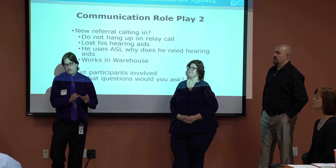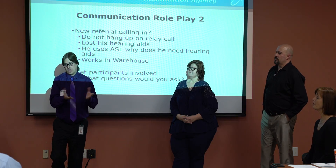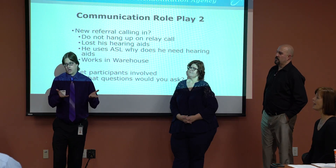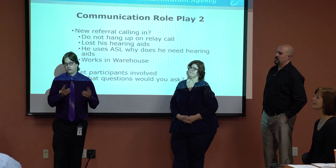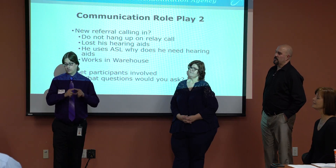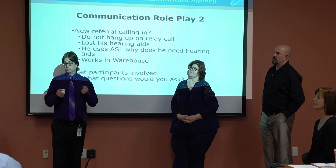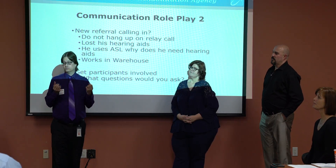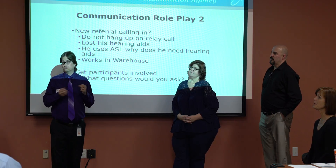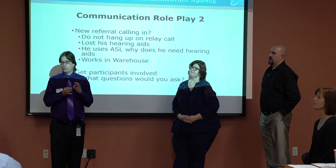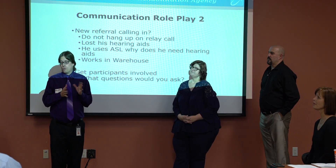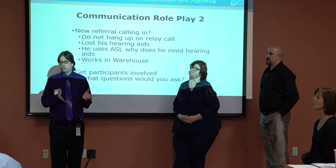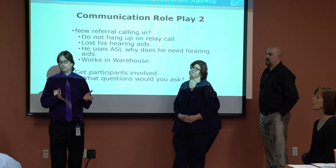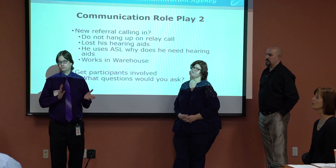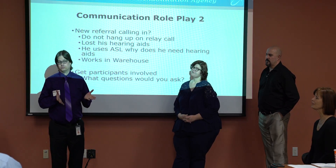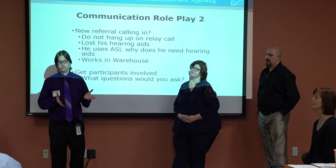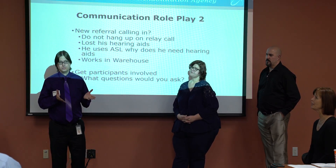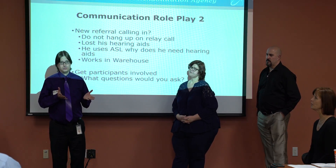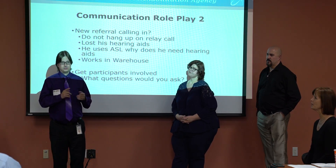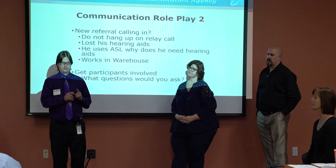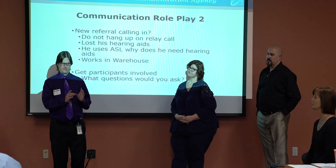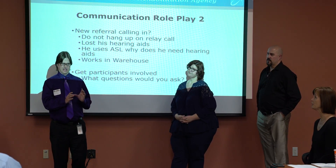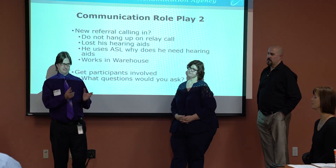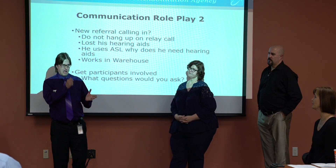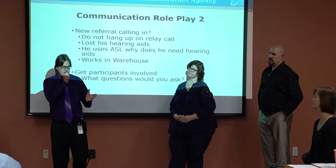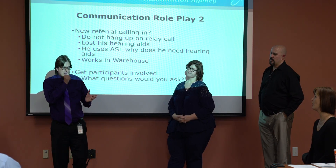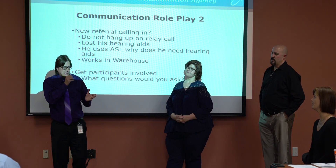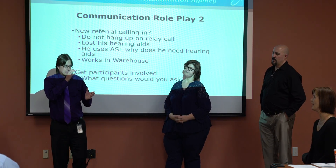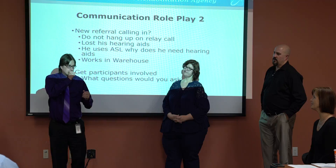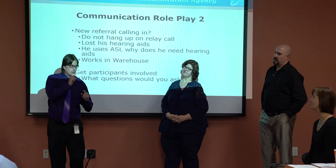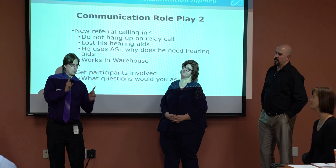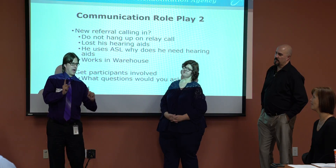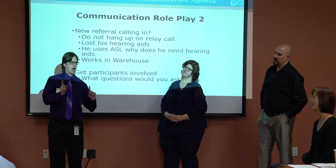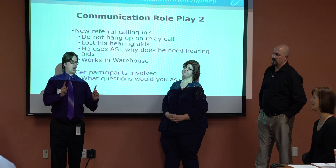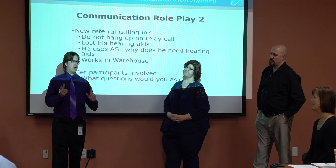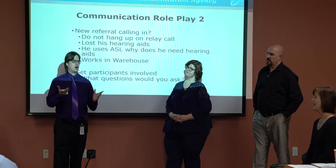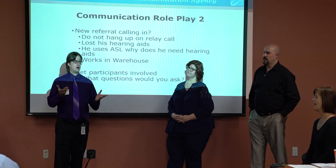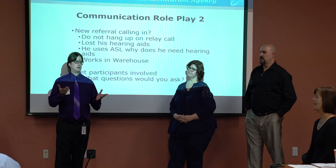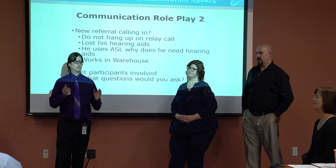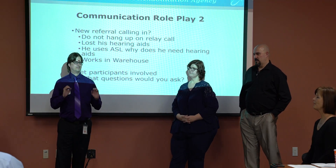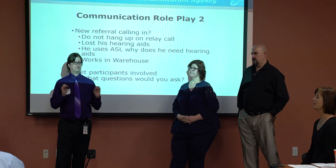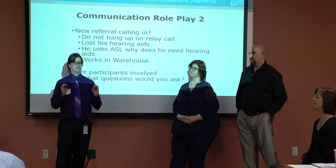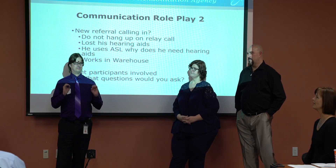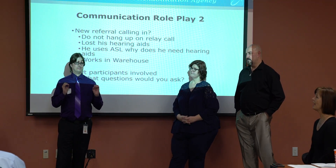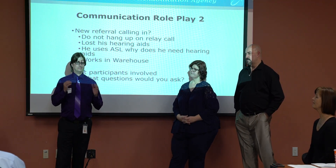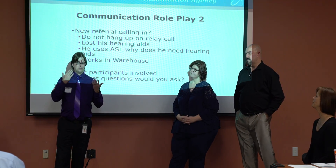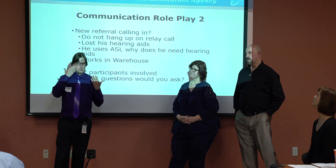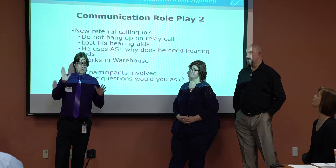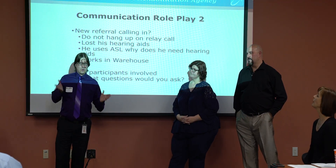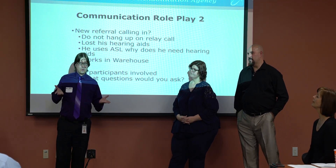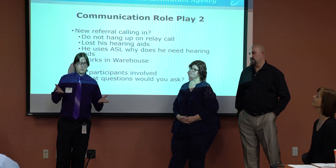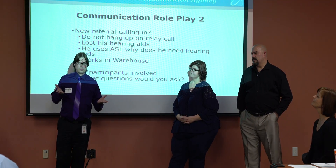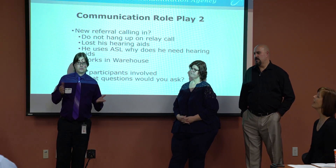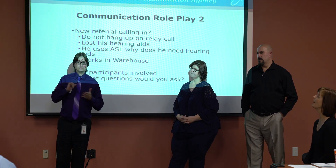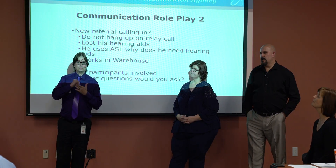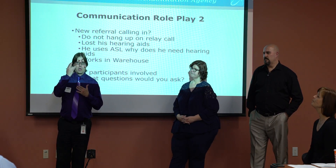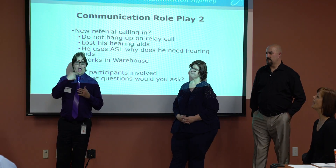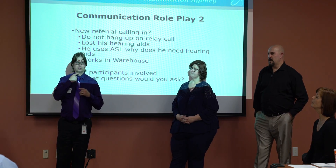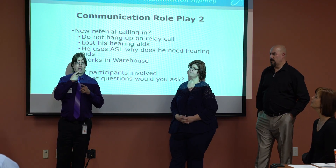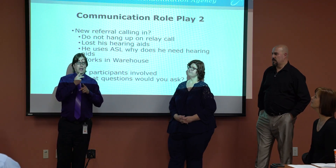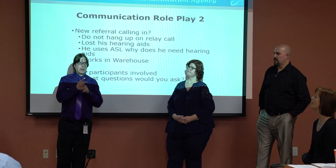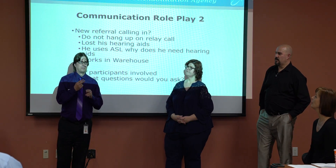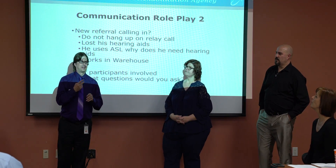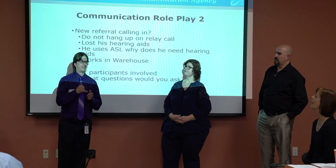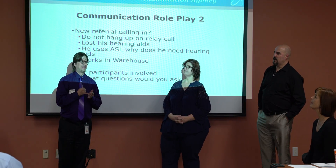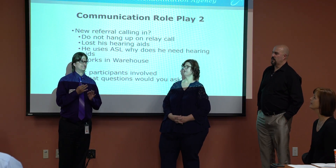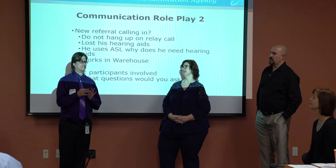they certified? Some people that work as video relay interpreters are not certified, and they may not have to, they're not